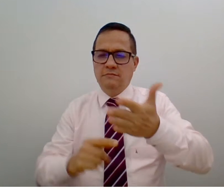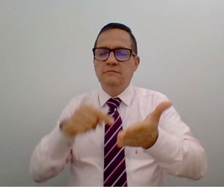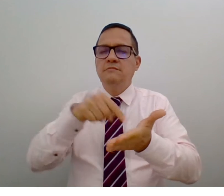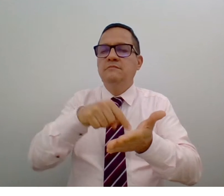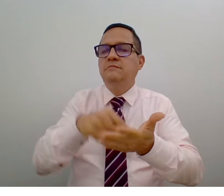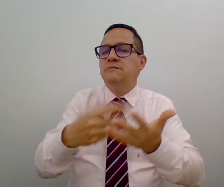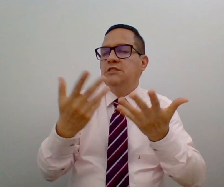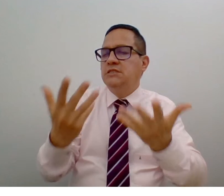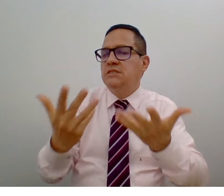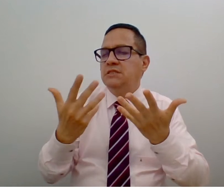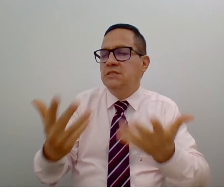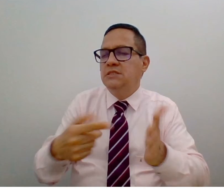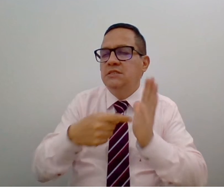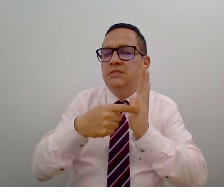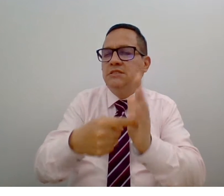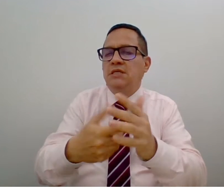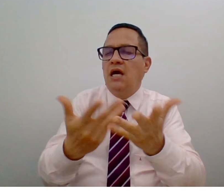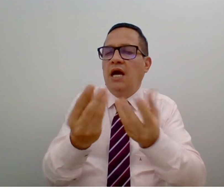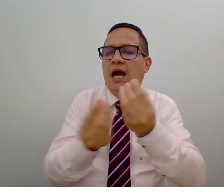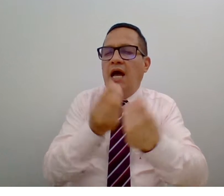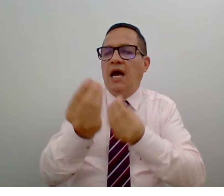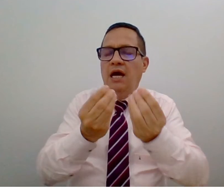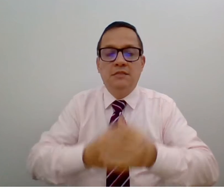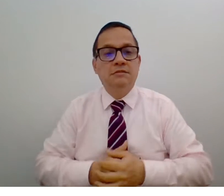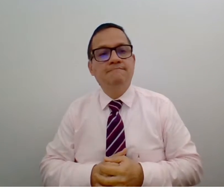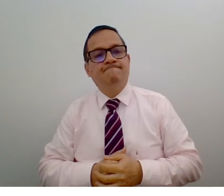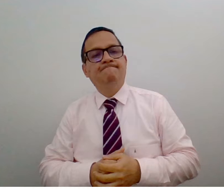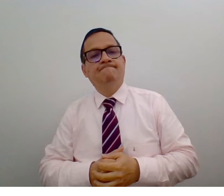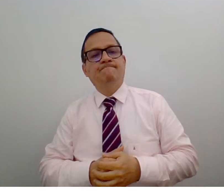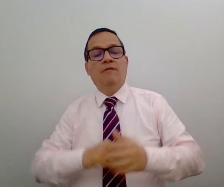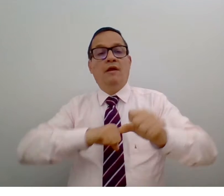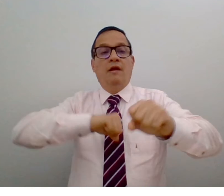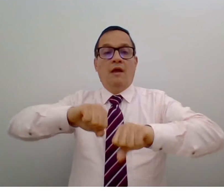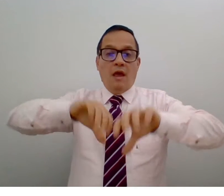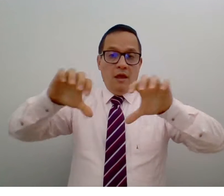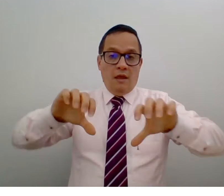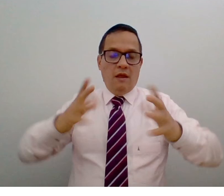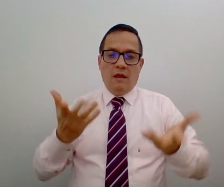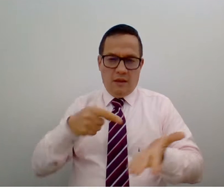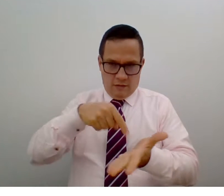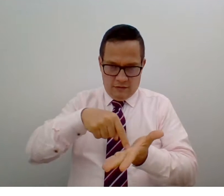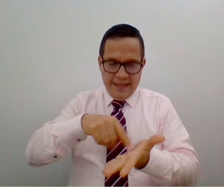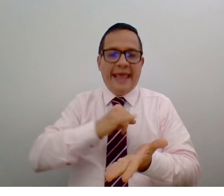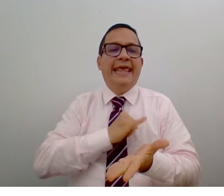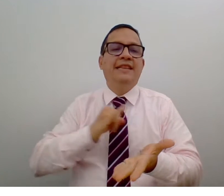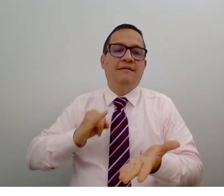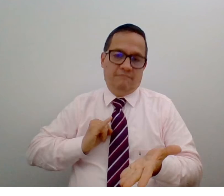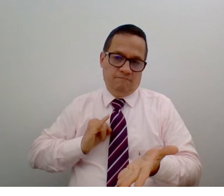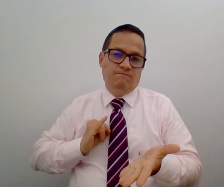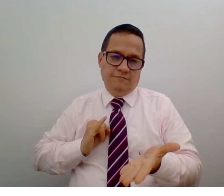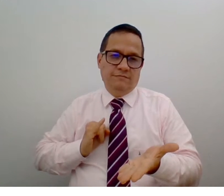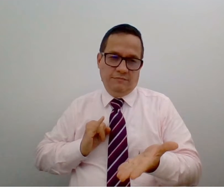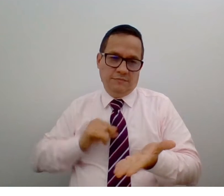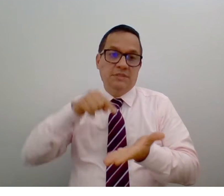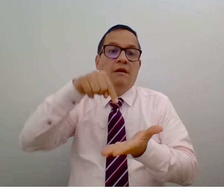Evaluation rubric template. Type of activity, individual.